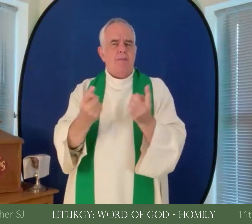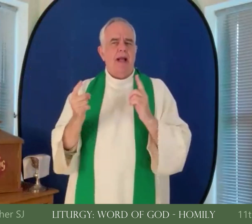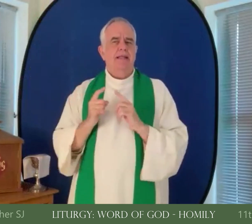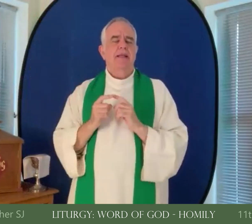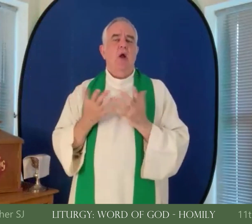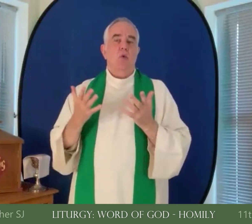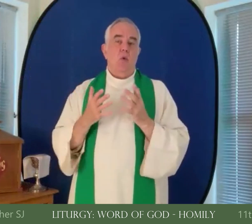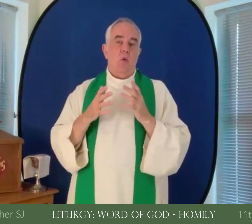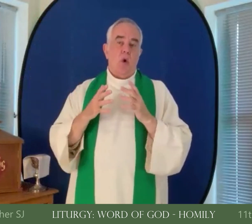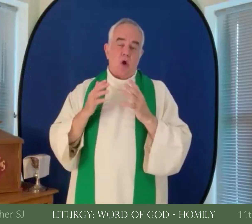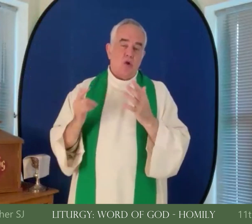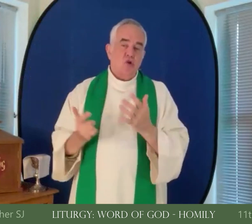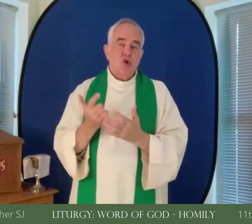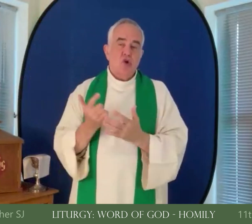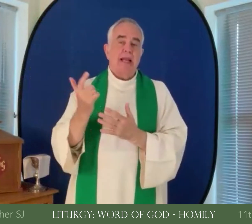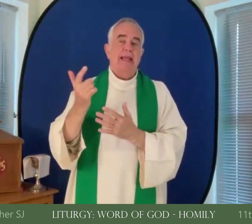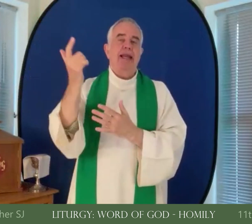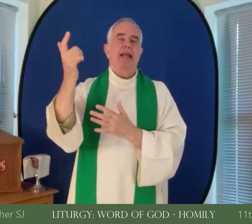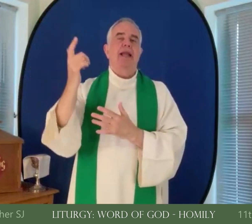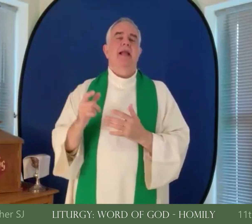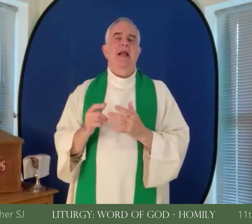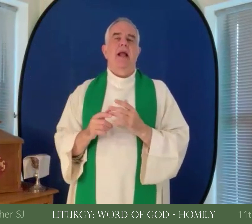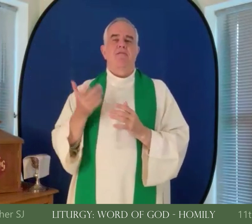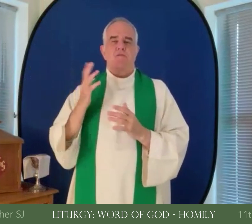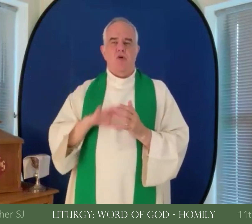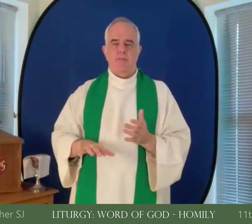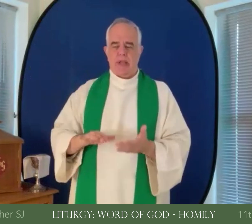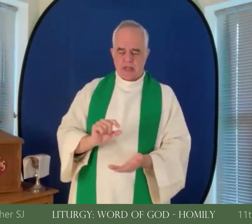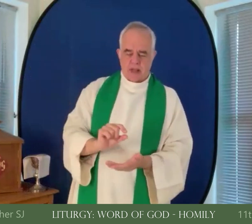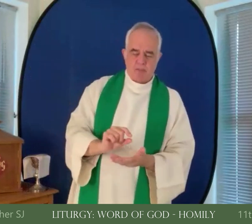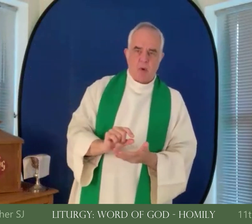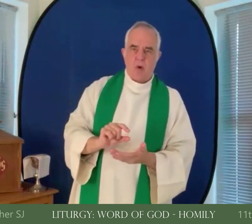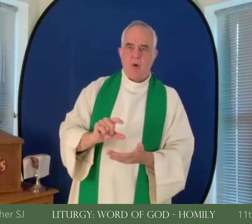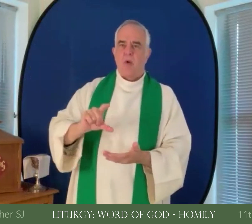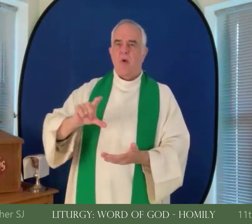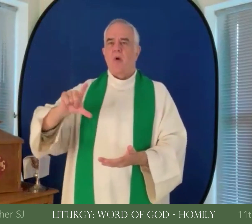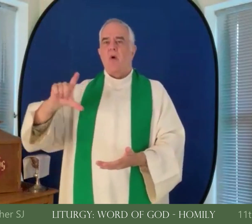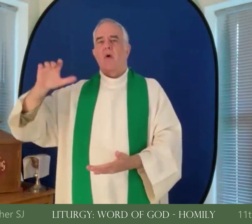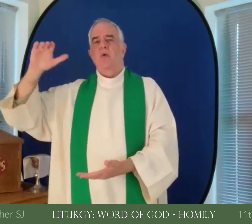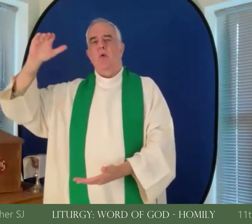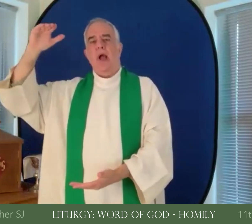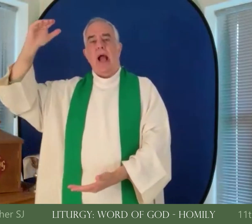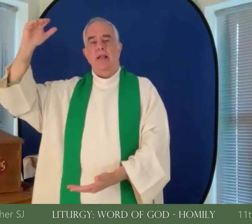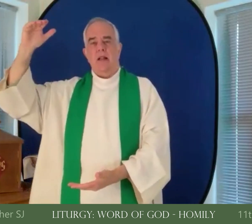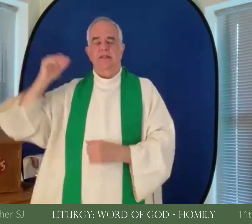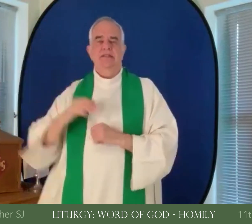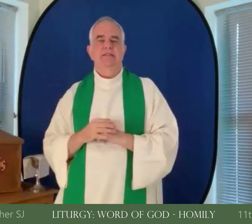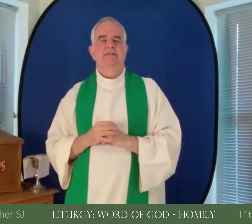Help us to journey from small to adult.